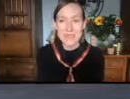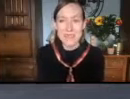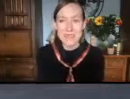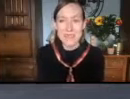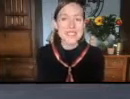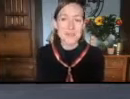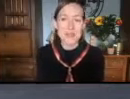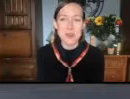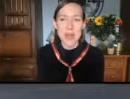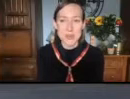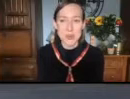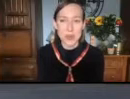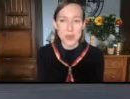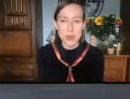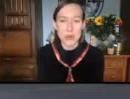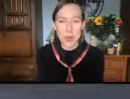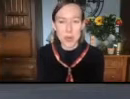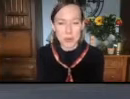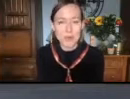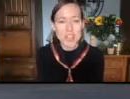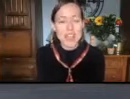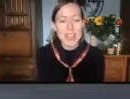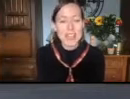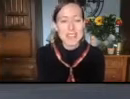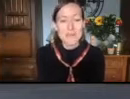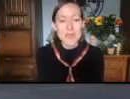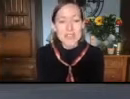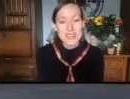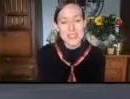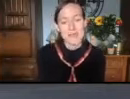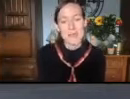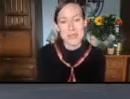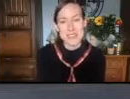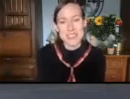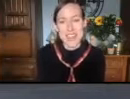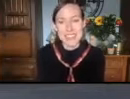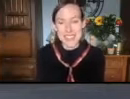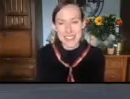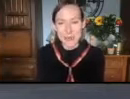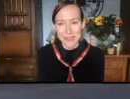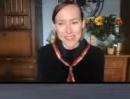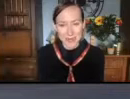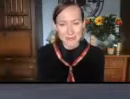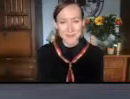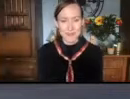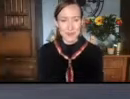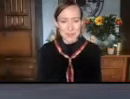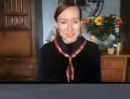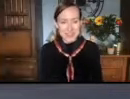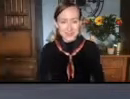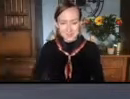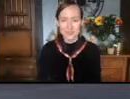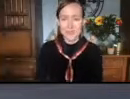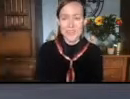thing. This is something you'll have to work on your own, and it's to meet a deaf person and sign with them.